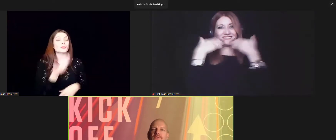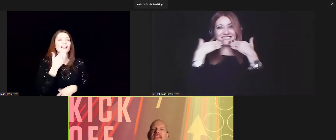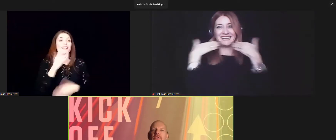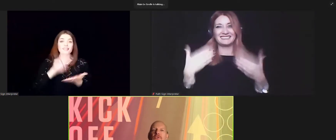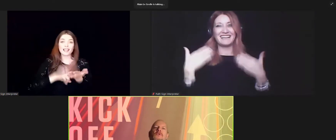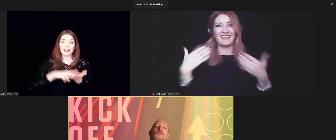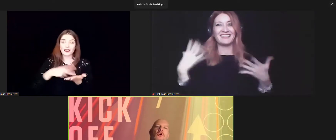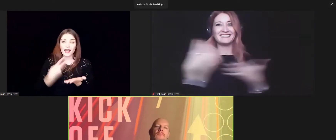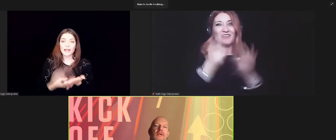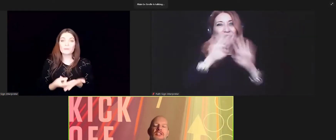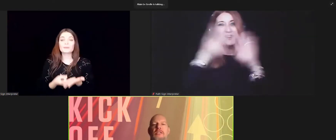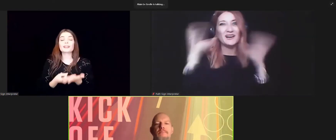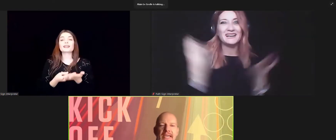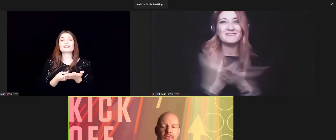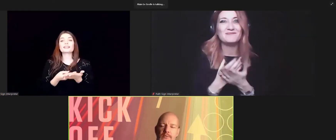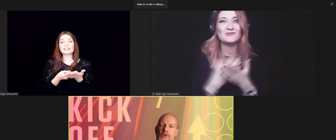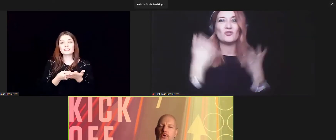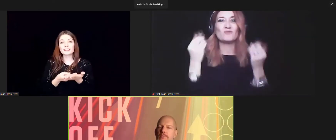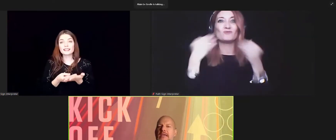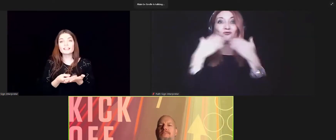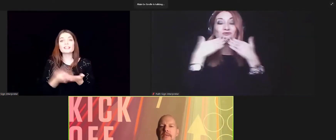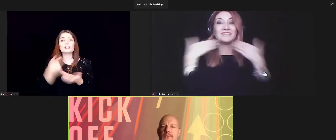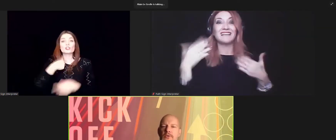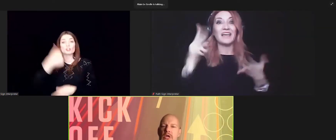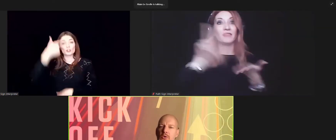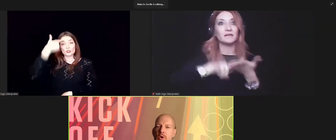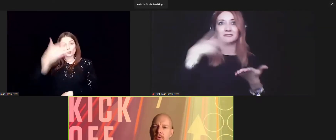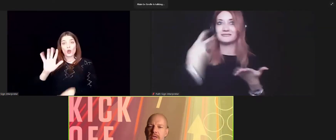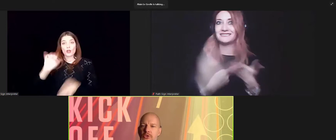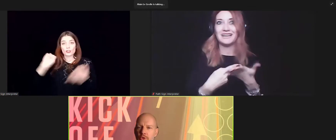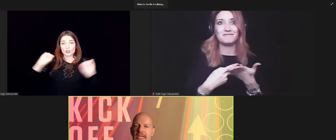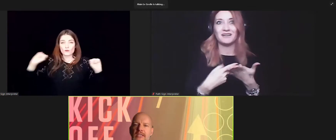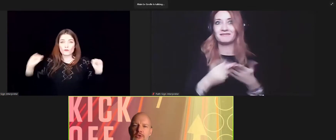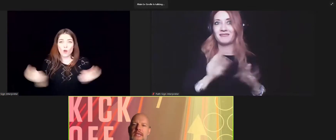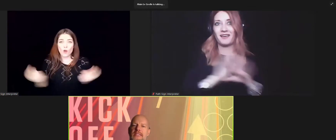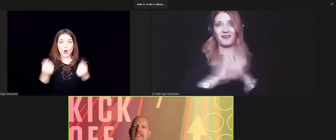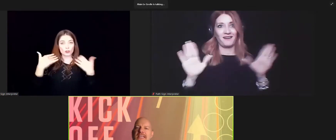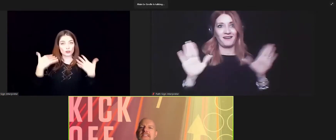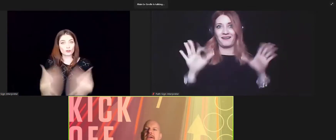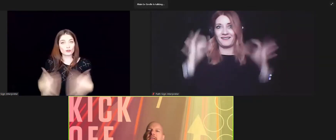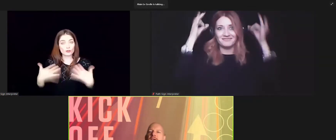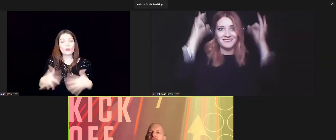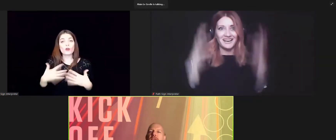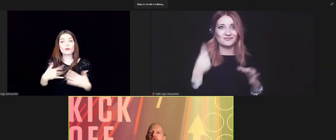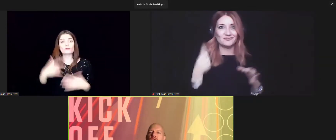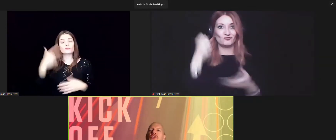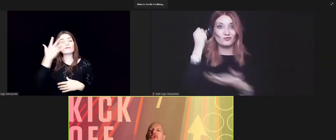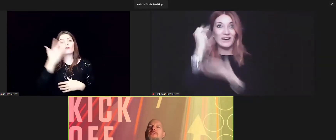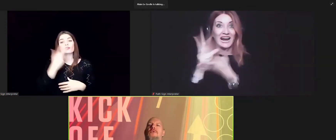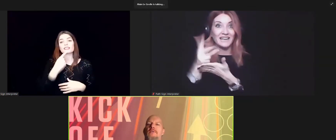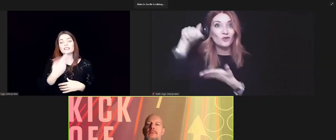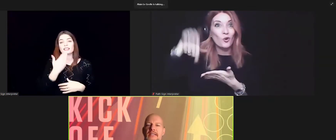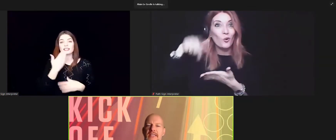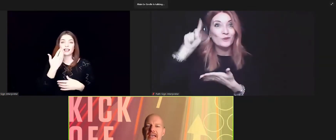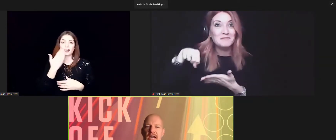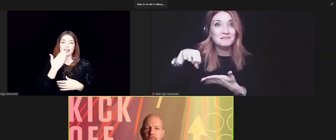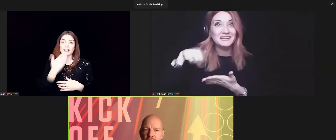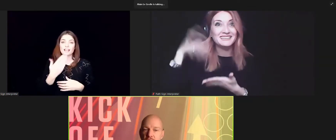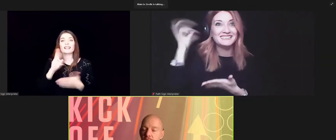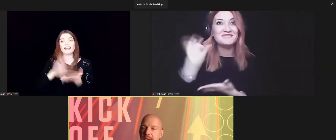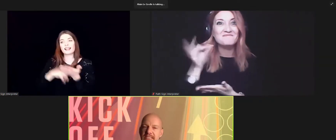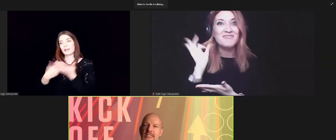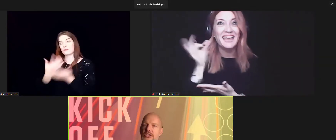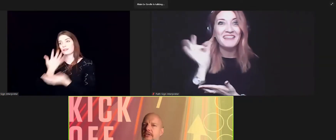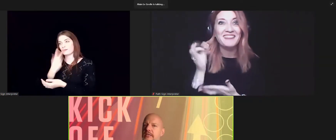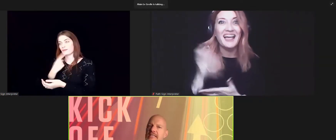thing. Thank you for the cooperation in the background, for all my people who are doing and creating this event. Thank you so much for everybody. I wish